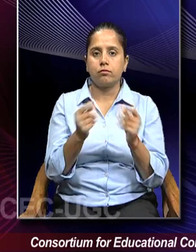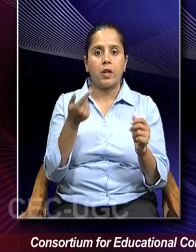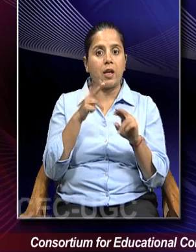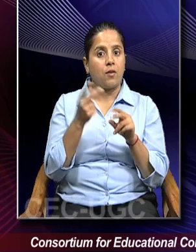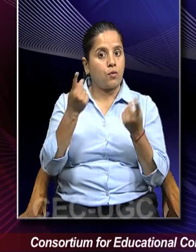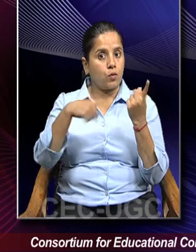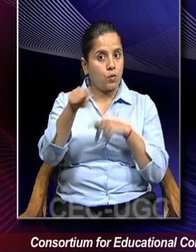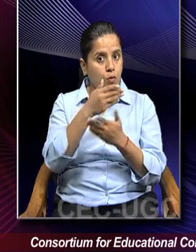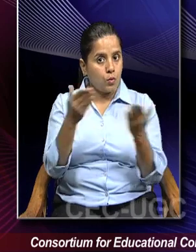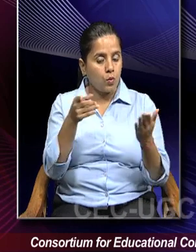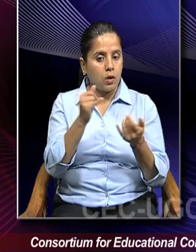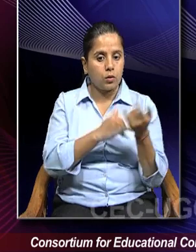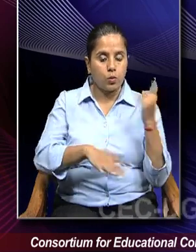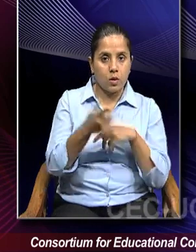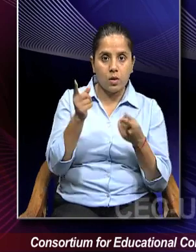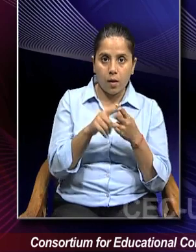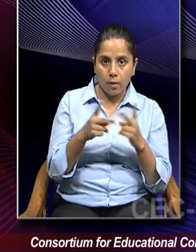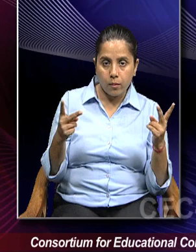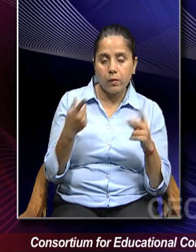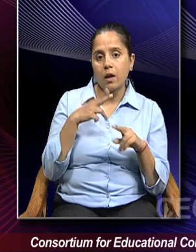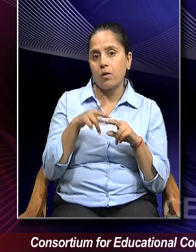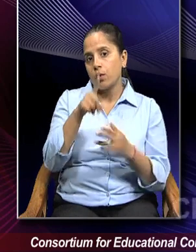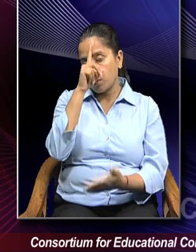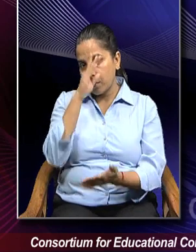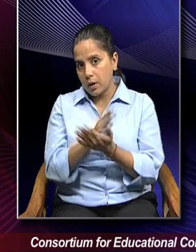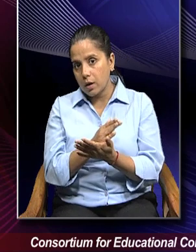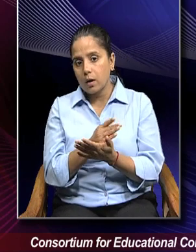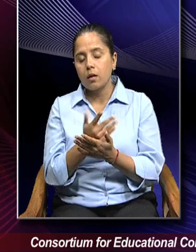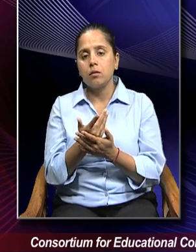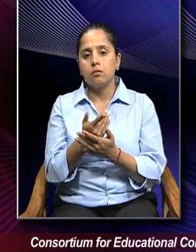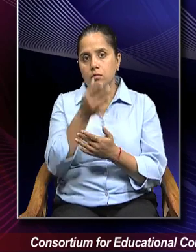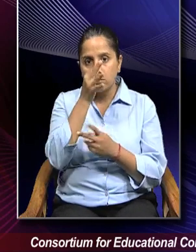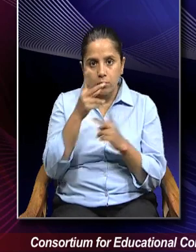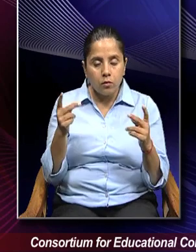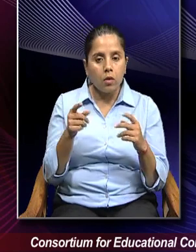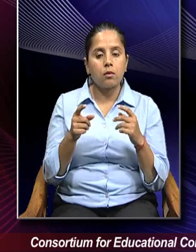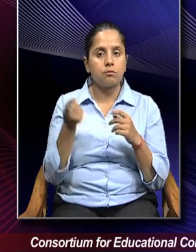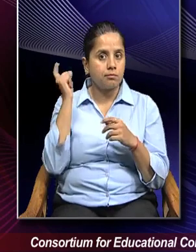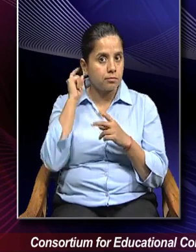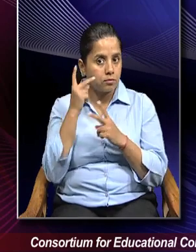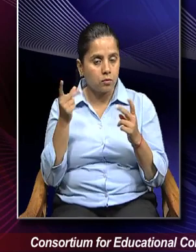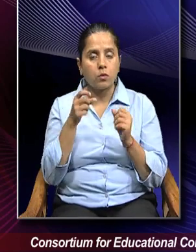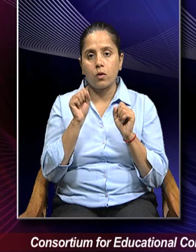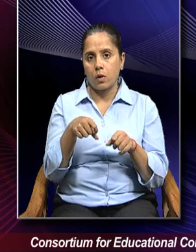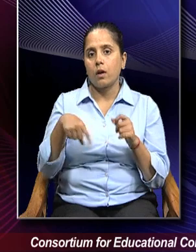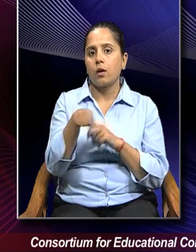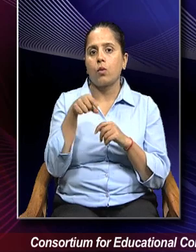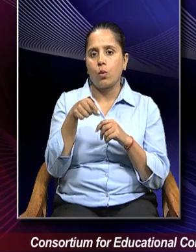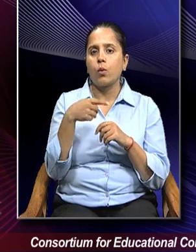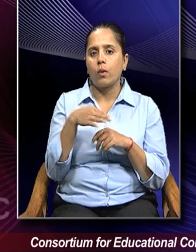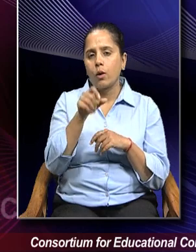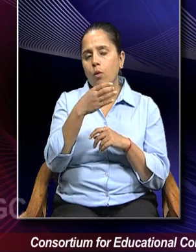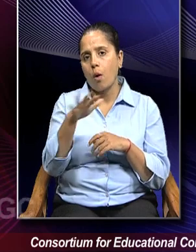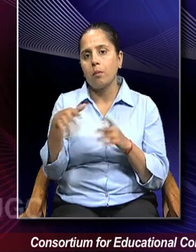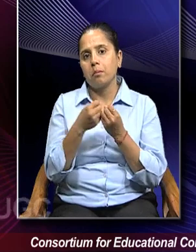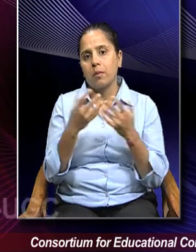those situations, if you believe into the false consciousness, then of course you are going to compromise